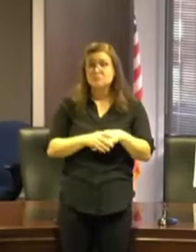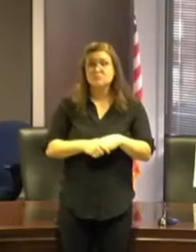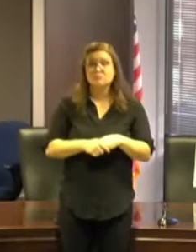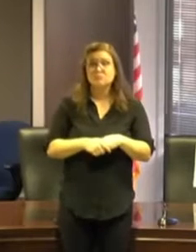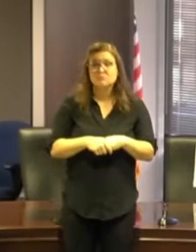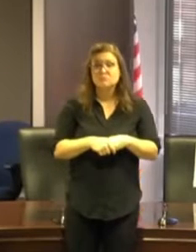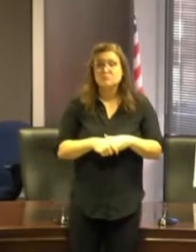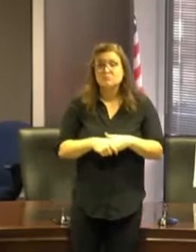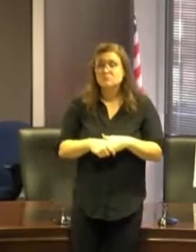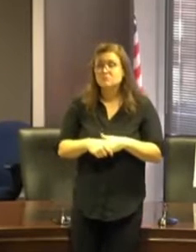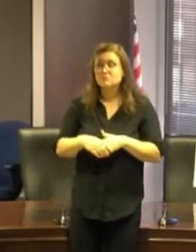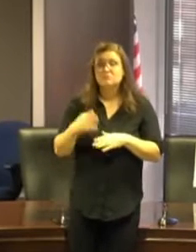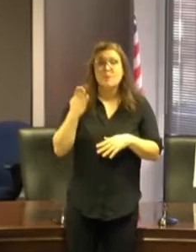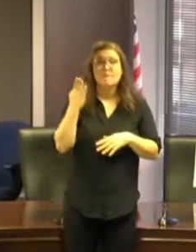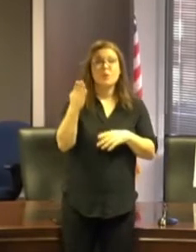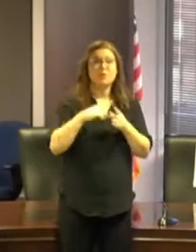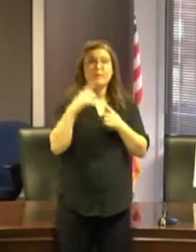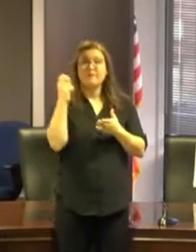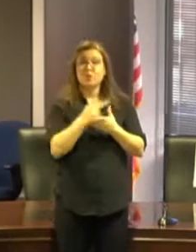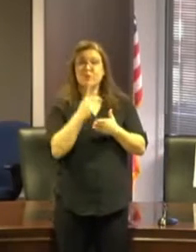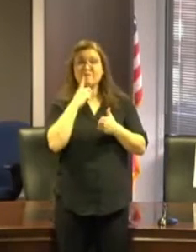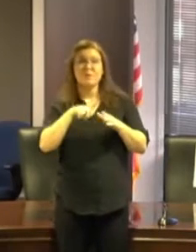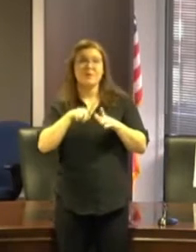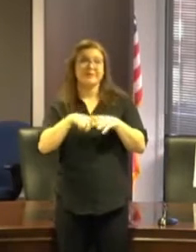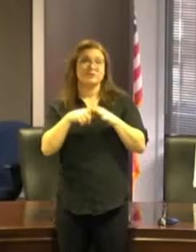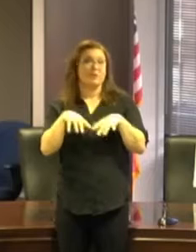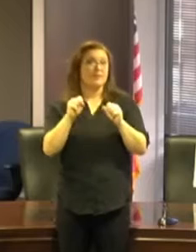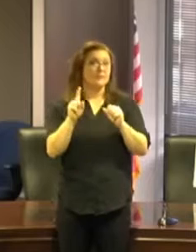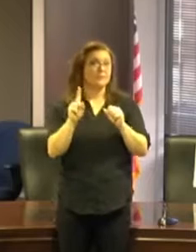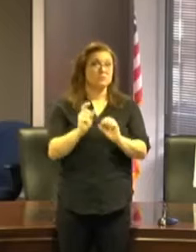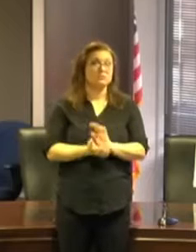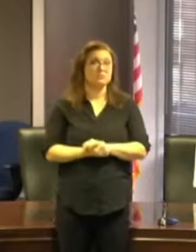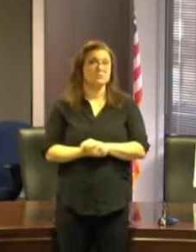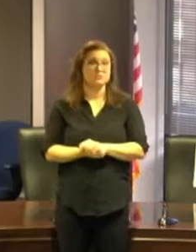Is there a motion for approval for initial adoption?